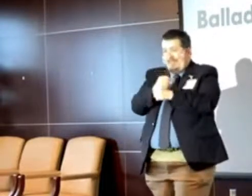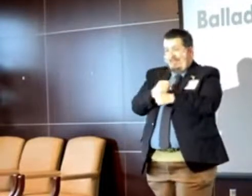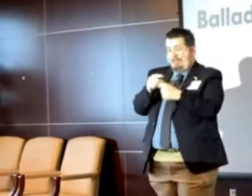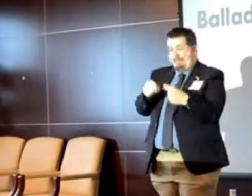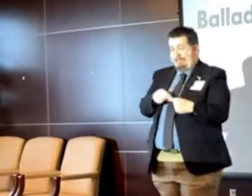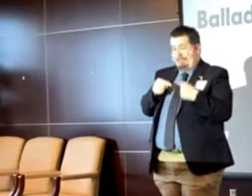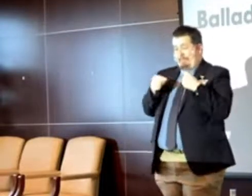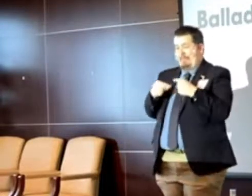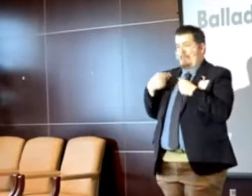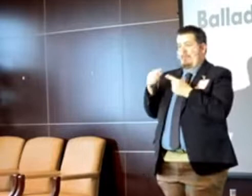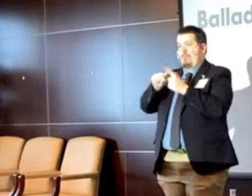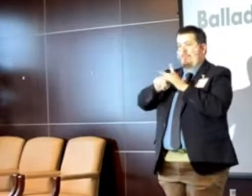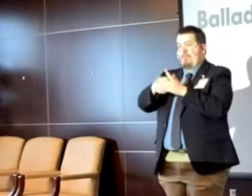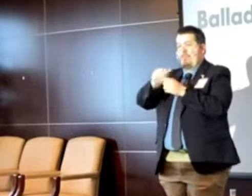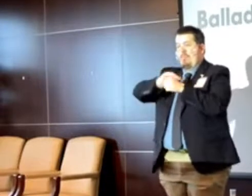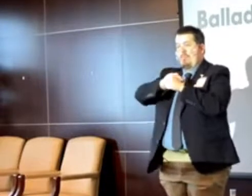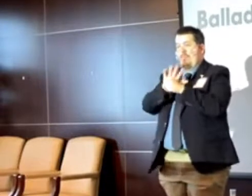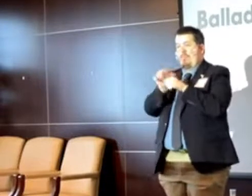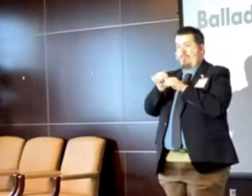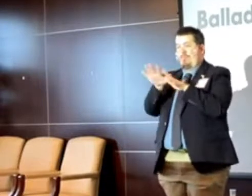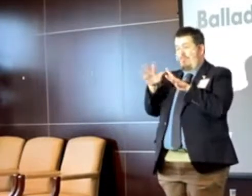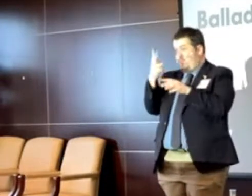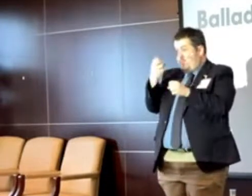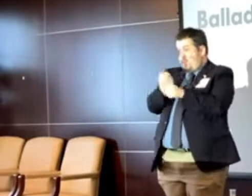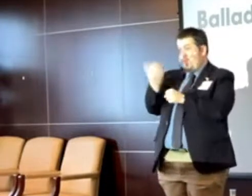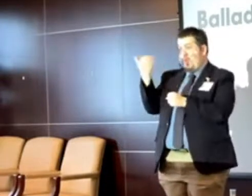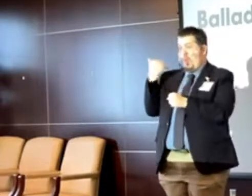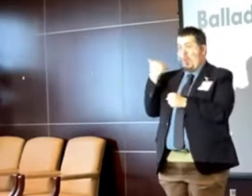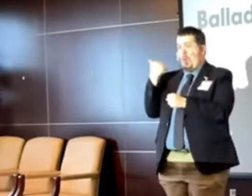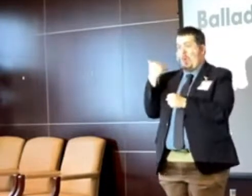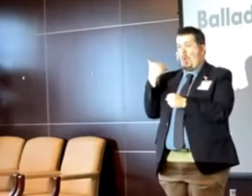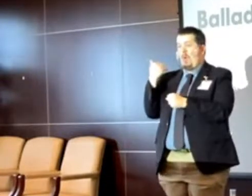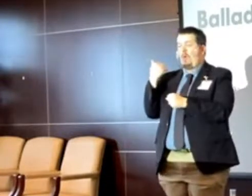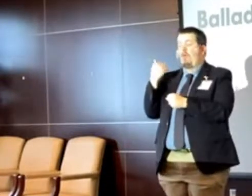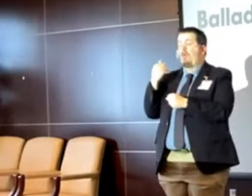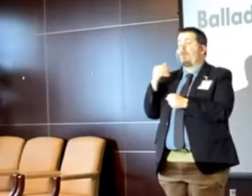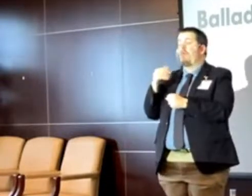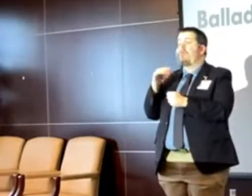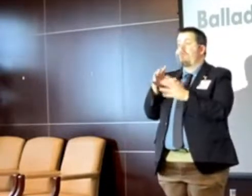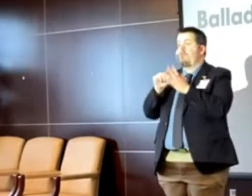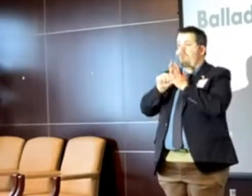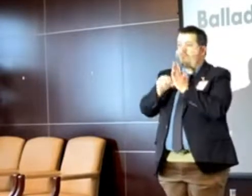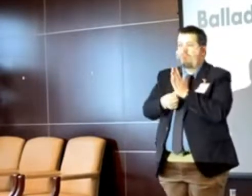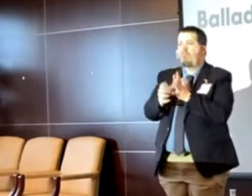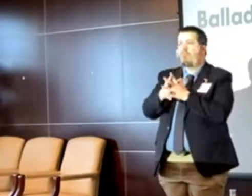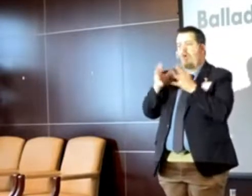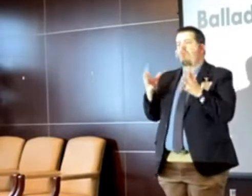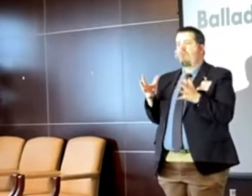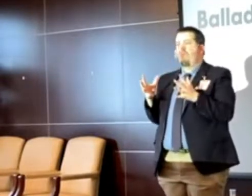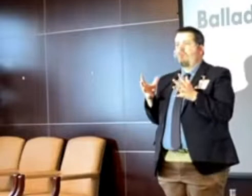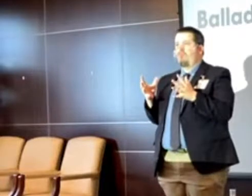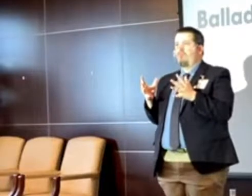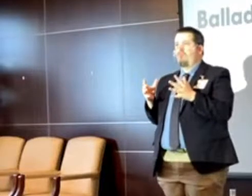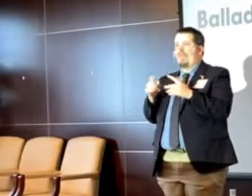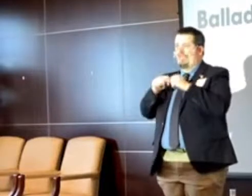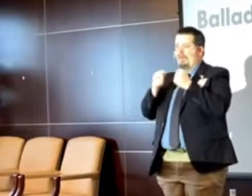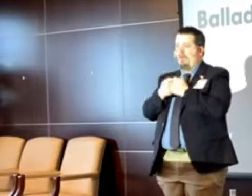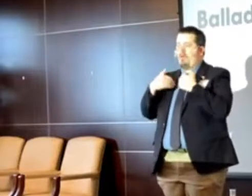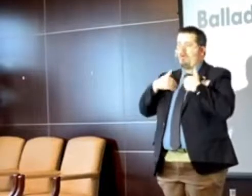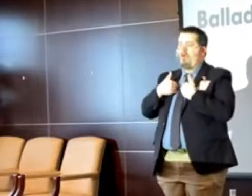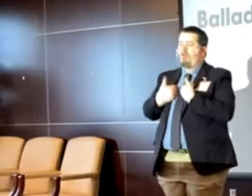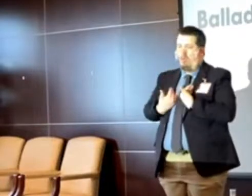waged since the start of the pandemic, nearly 2 years ago, cannot be overstated. Our teams are